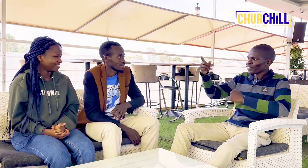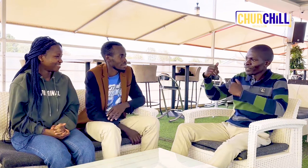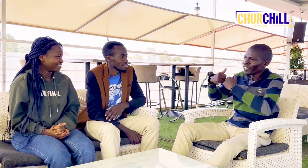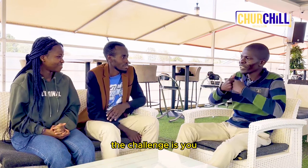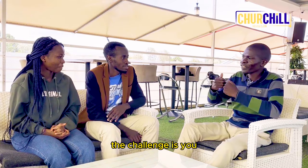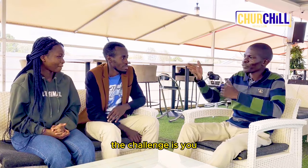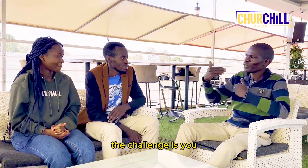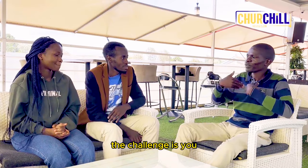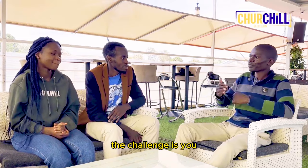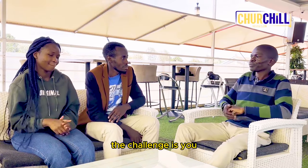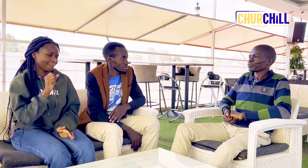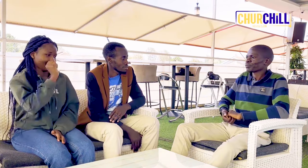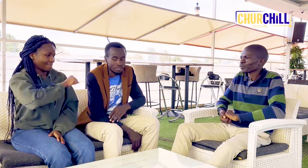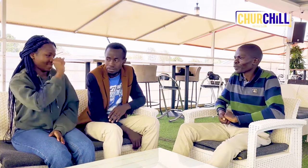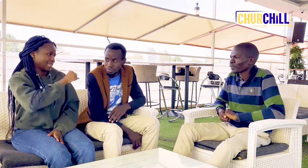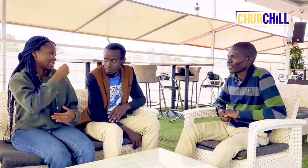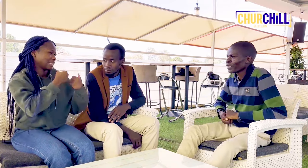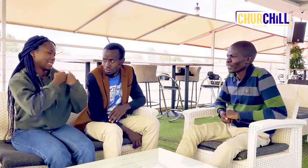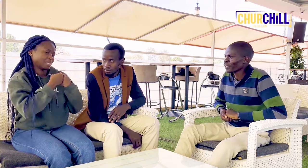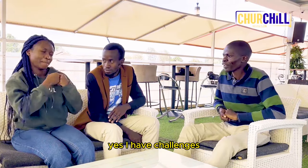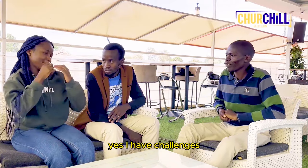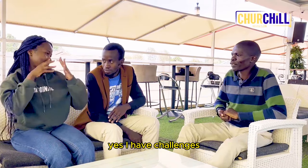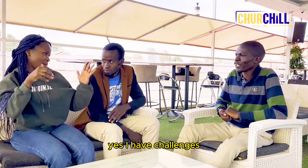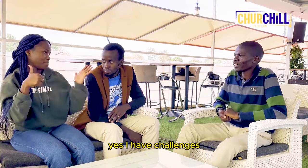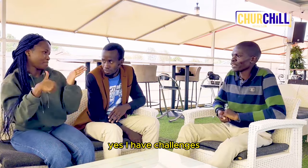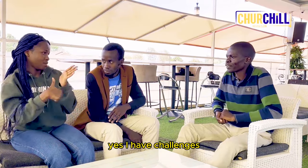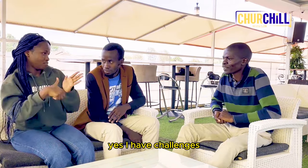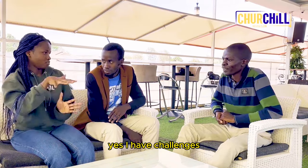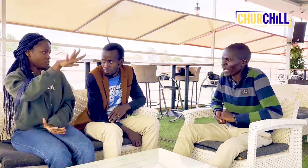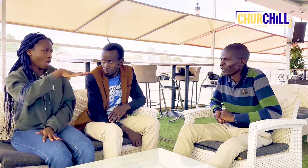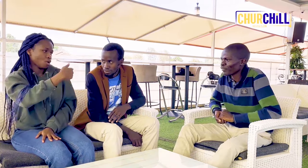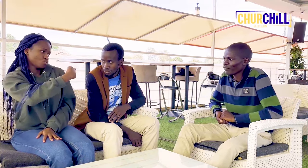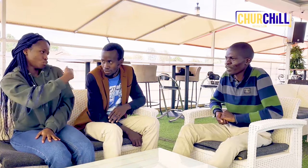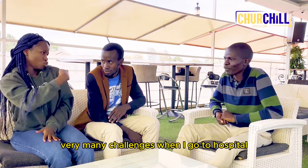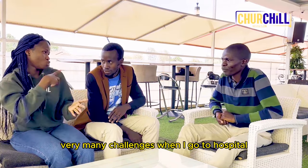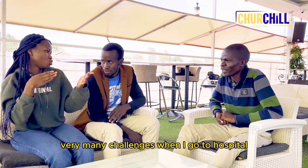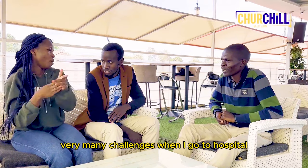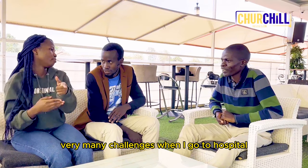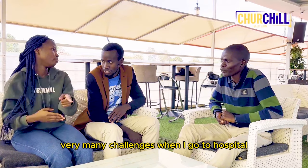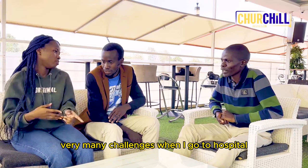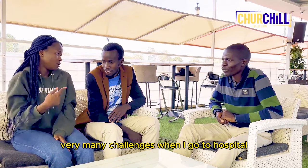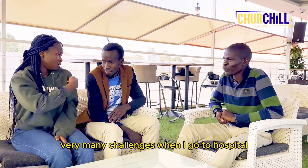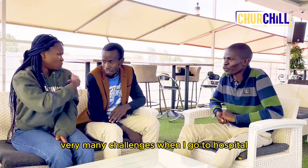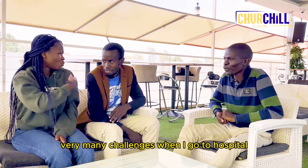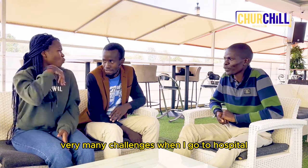The challenge is you. Yes, have challenges, very many challenges. When I go to hospital,